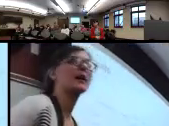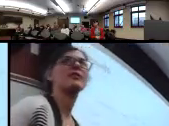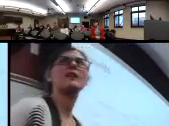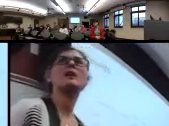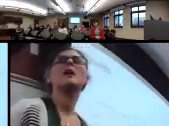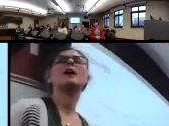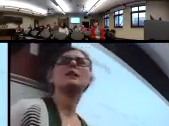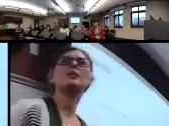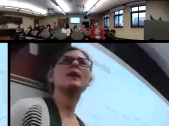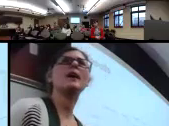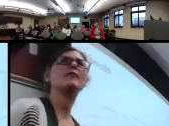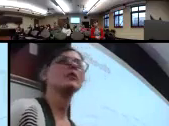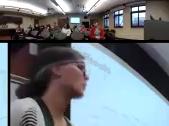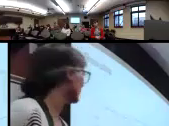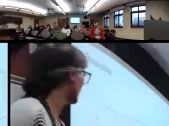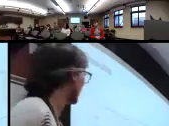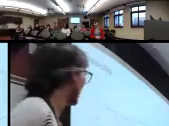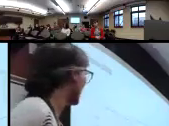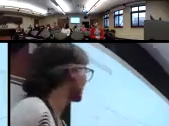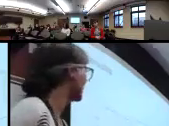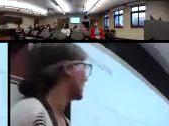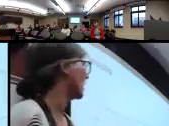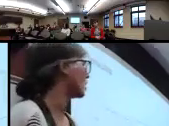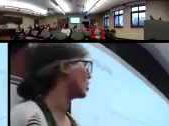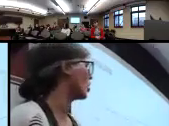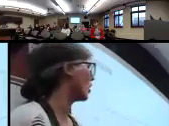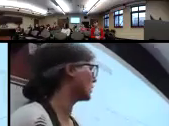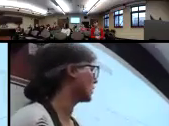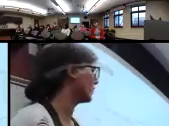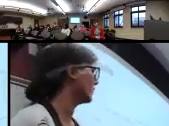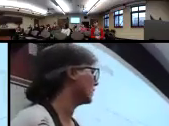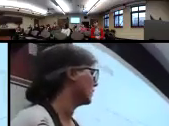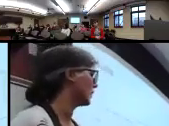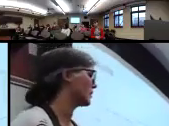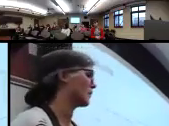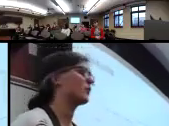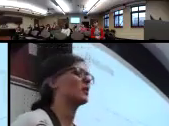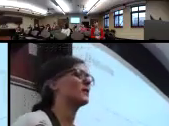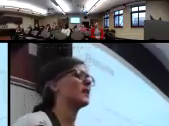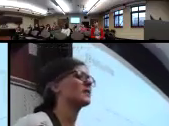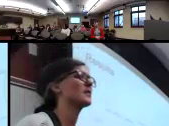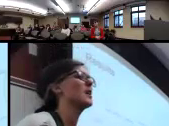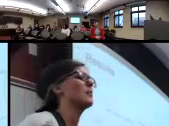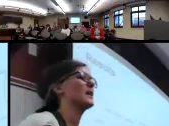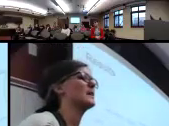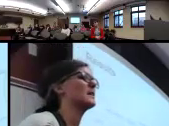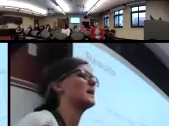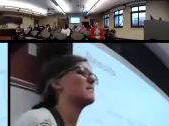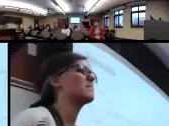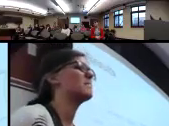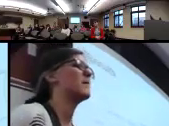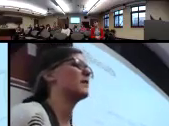And I think we have, for most of them, we had cognitive, different types of cognitive tasks. But